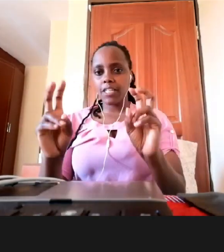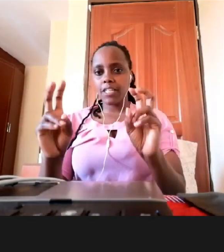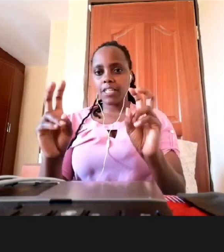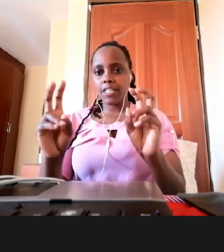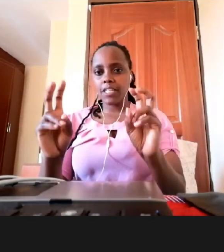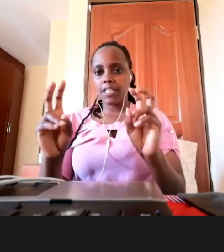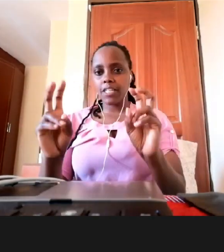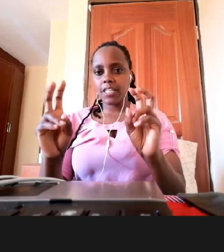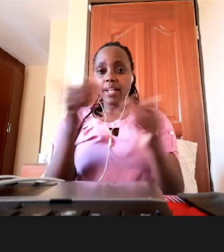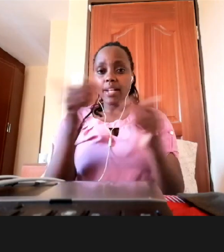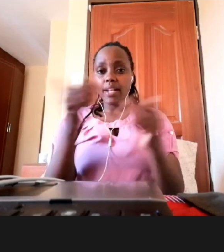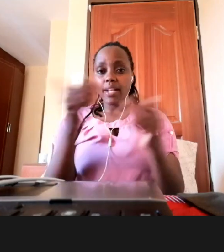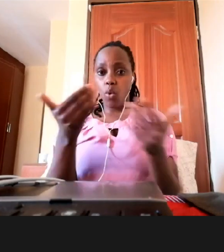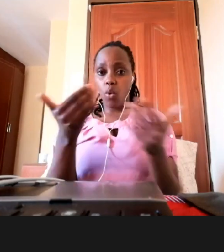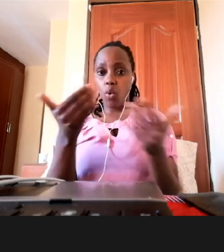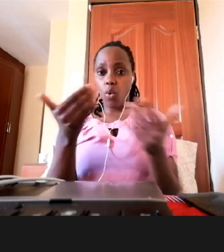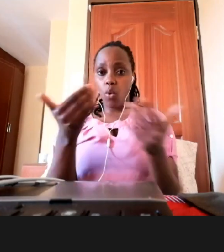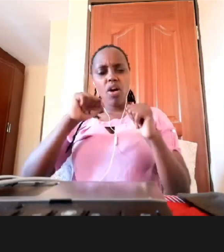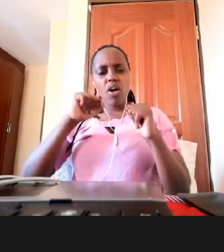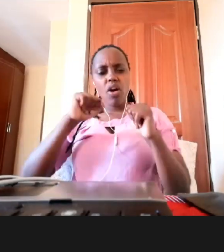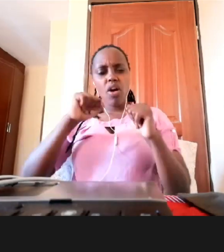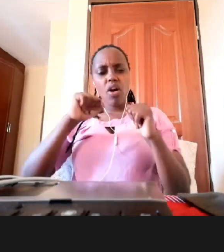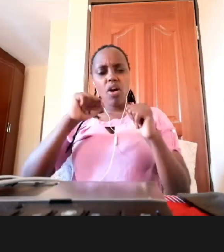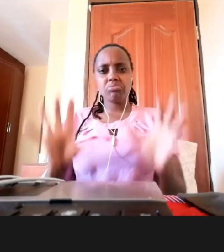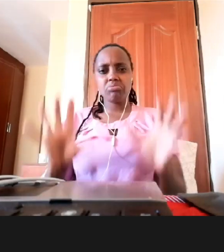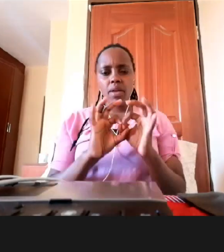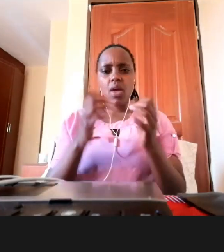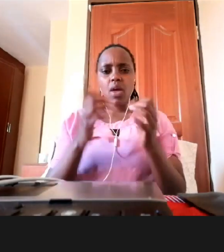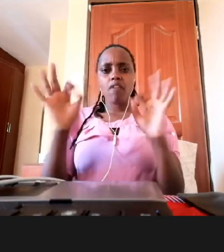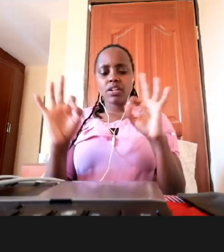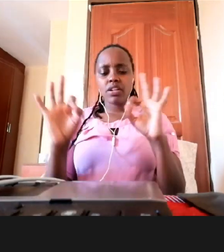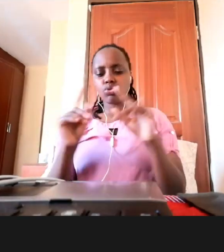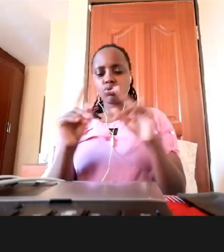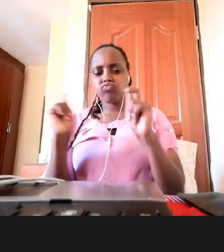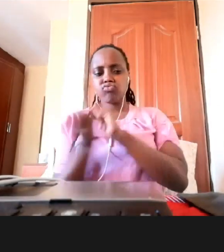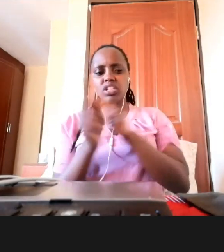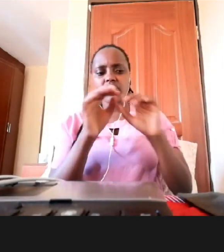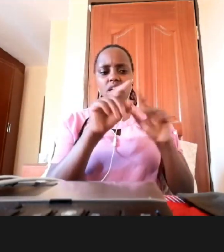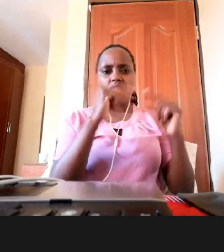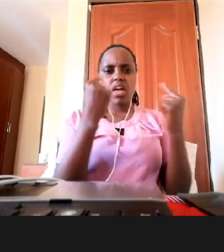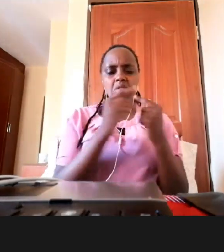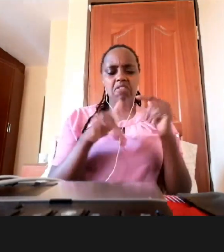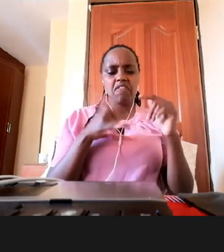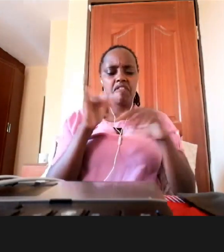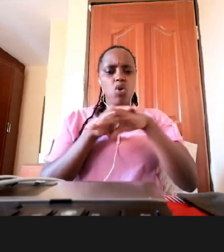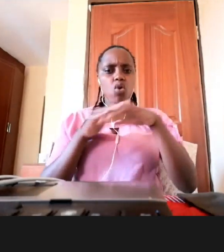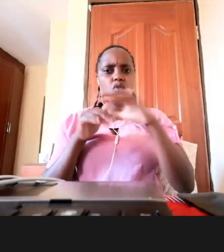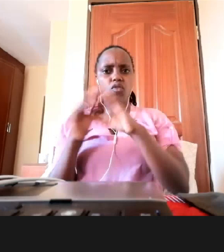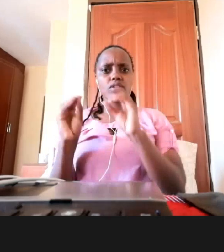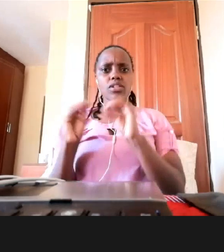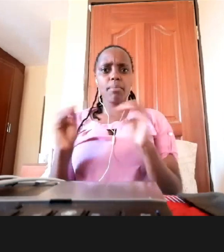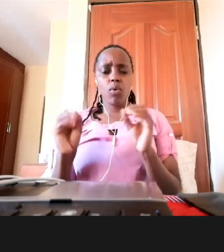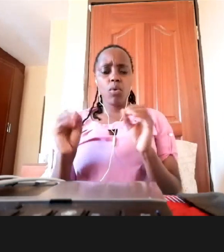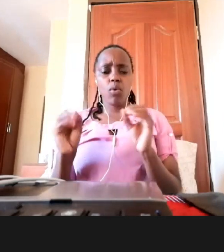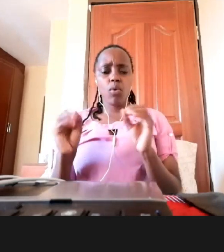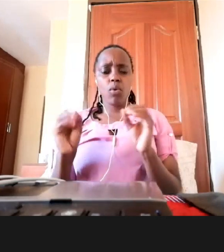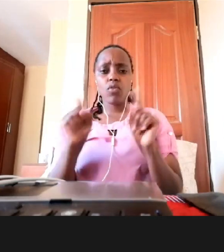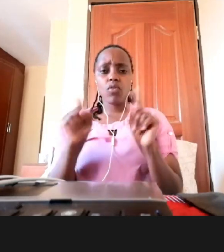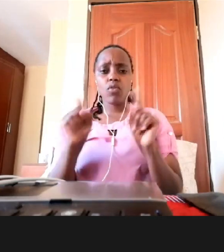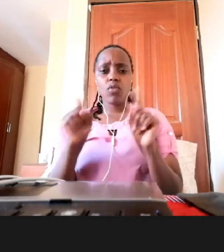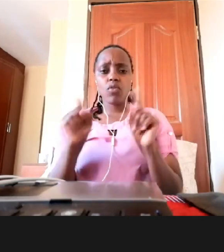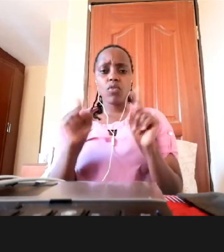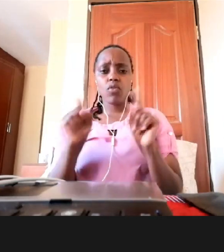areas that we thought they could relate to. And they were free to swap groups if they were uncomfortable. And we also